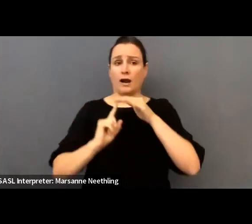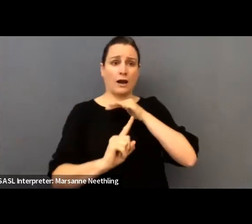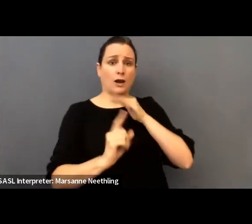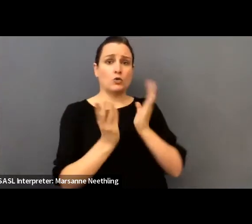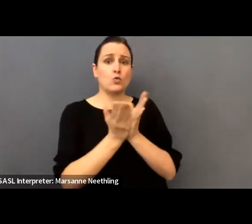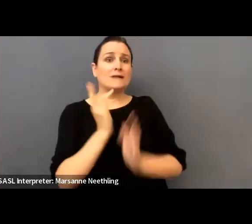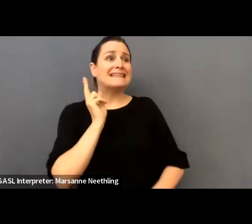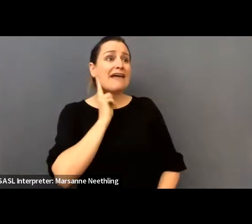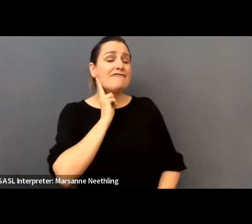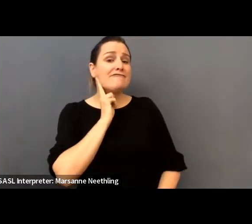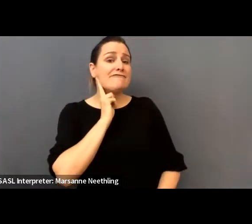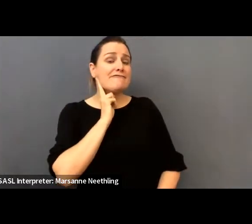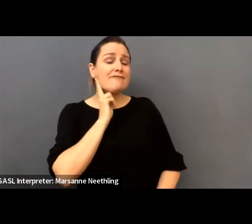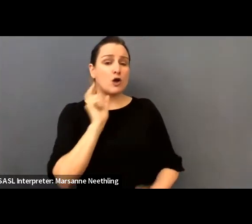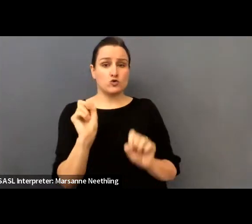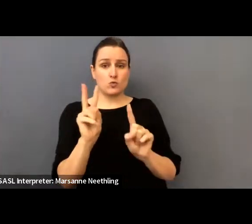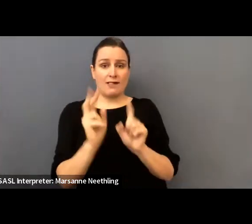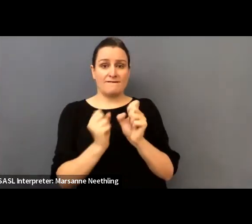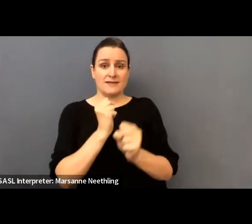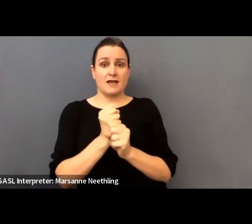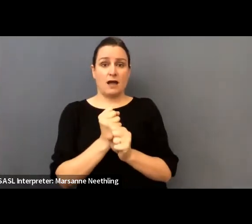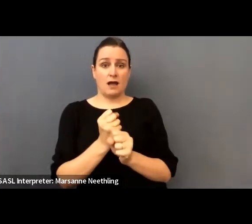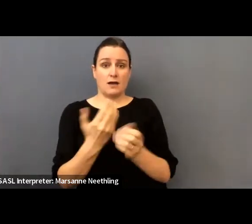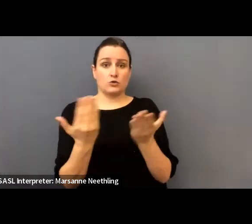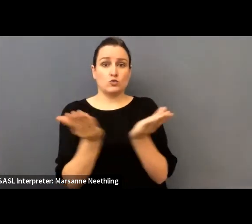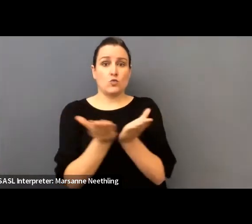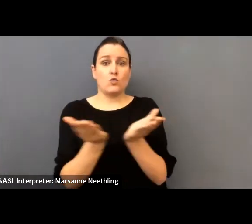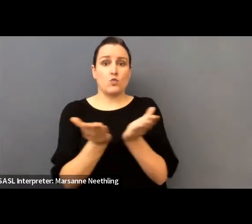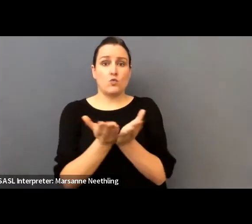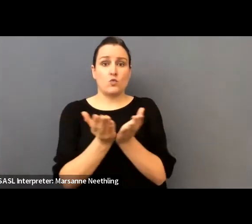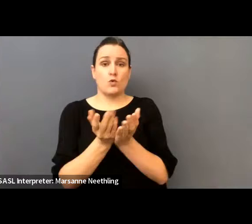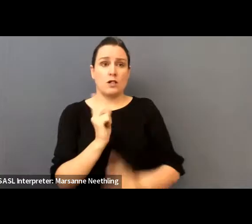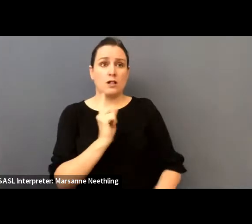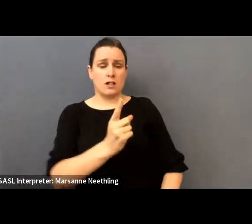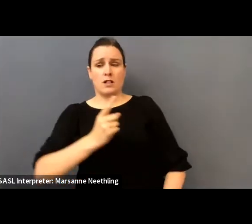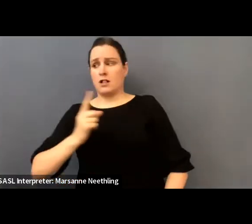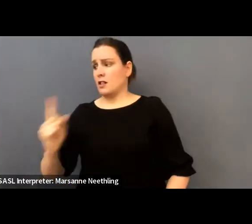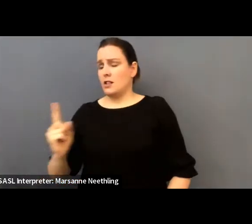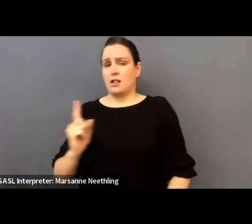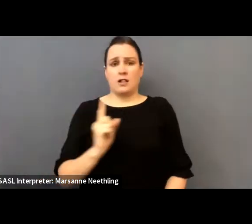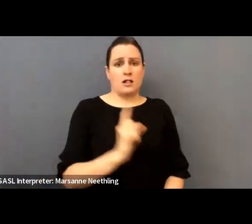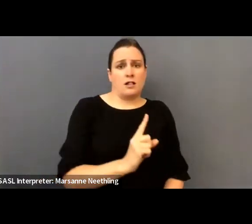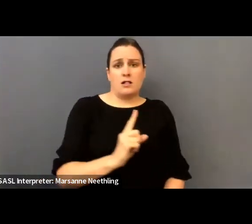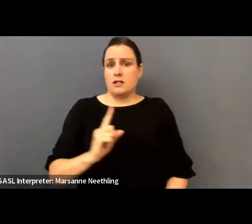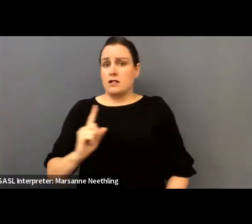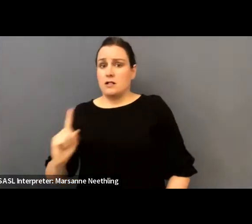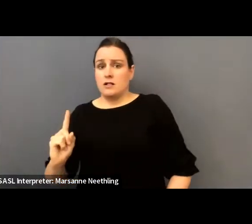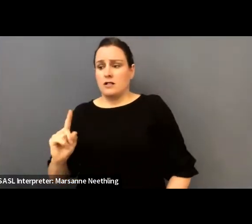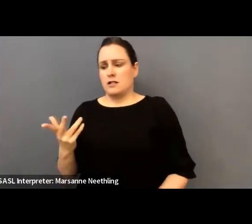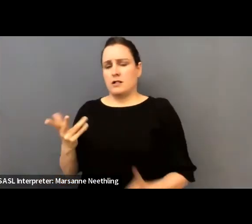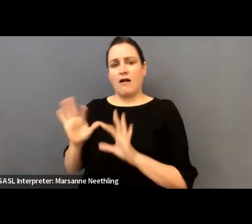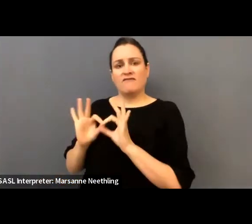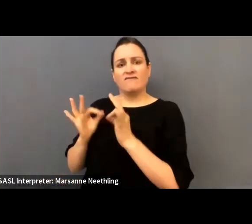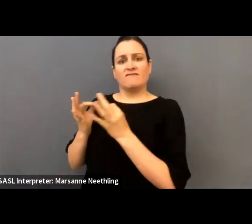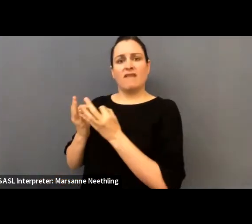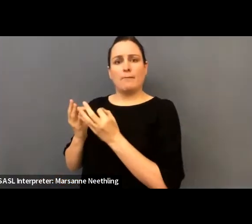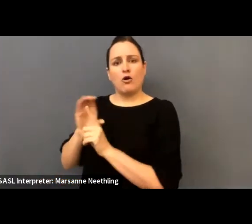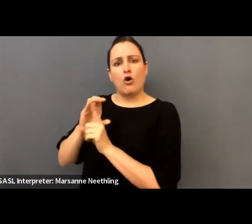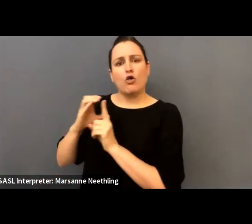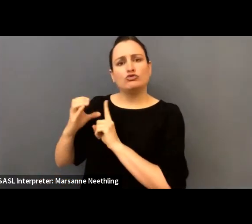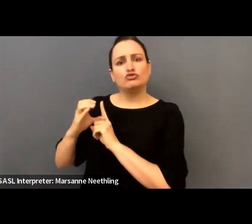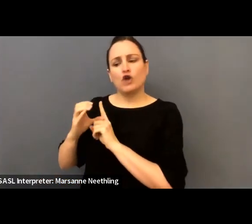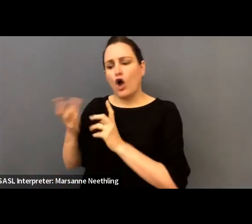12-year period, what this must do for family preservation,